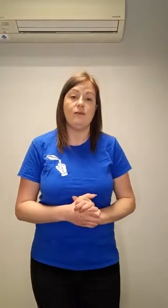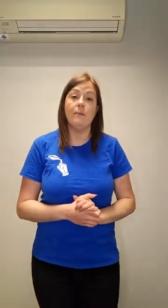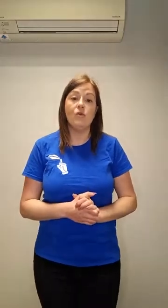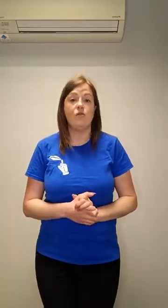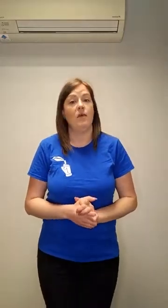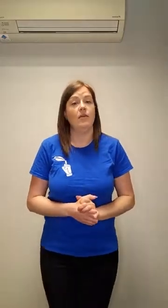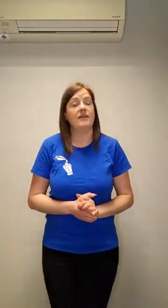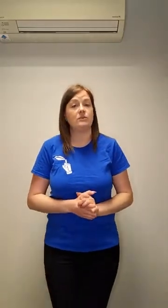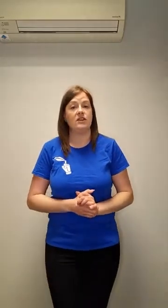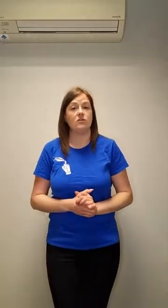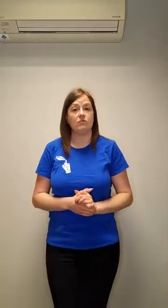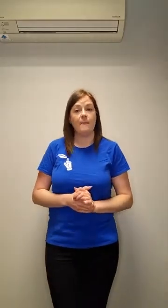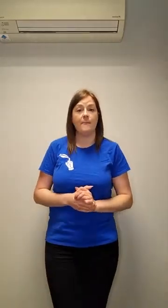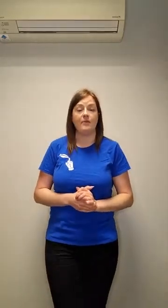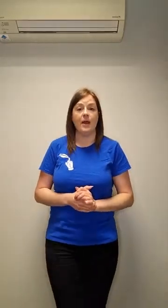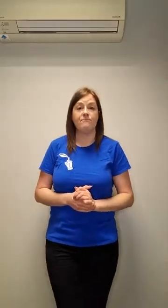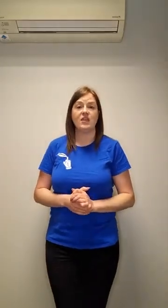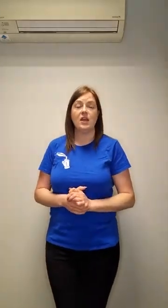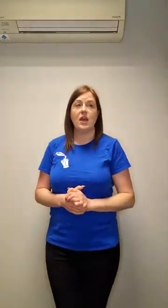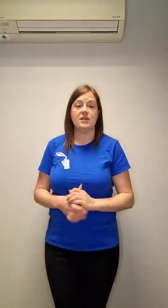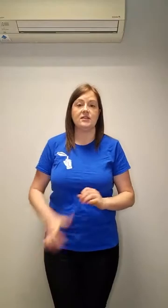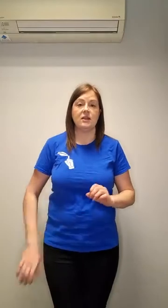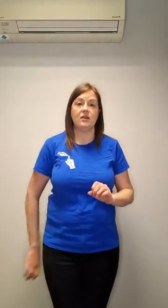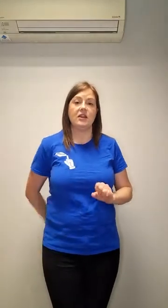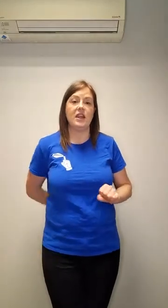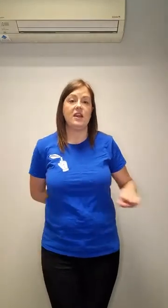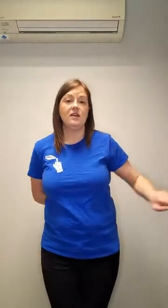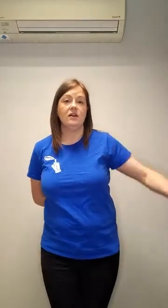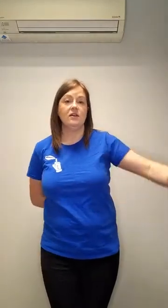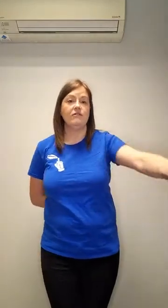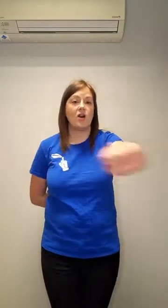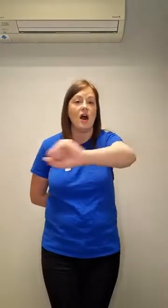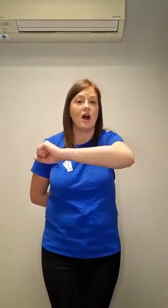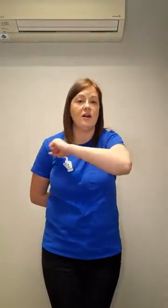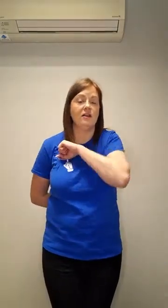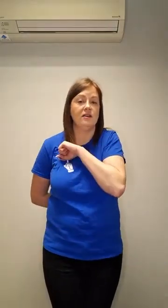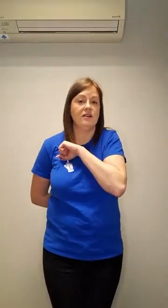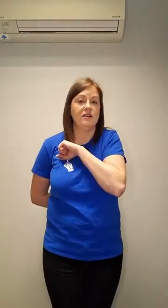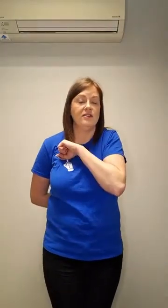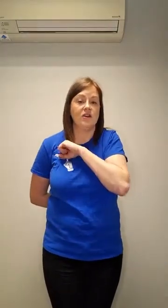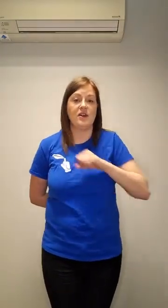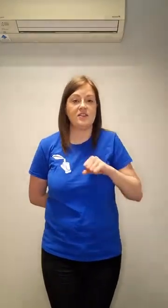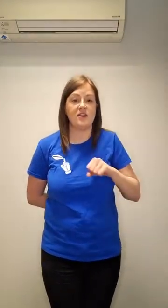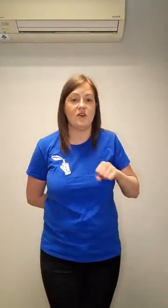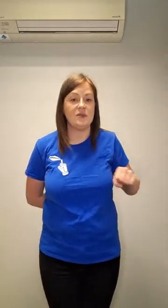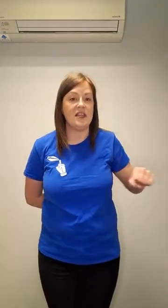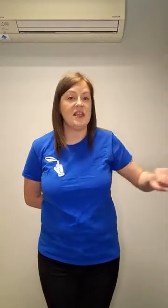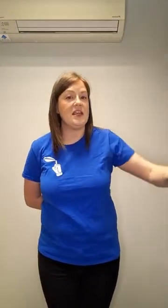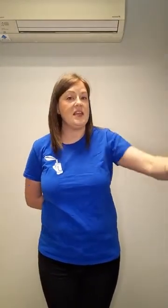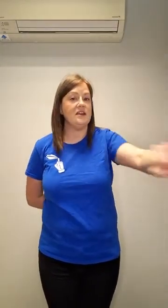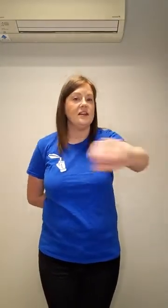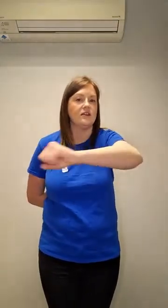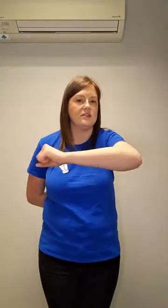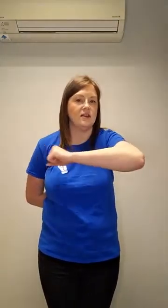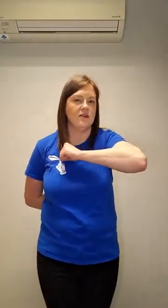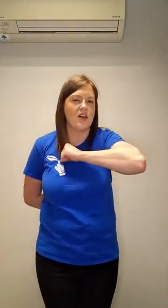for movement, the best way to remember it is in for a hug. So when it circles in, it looks like you're going to